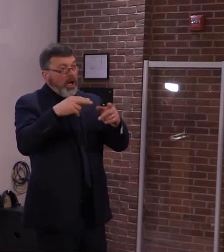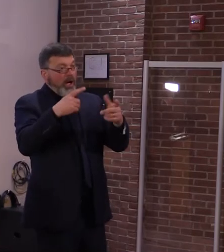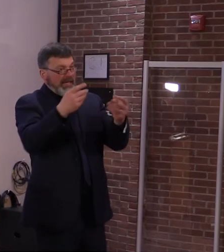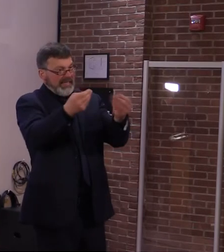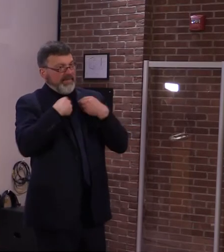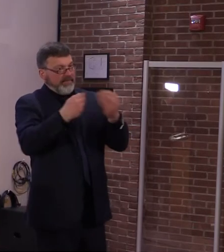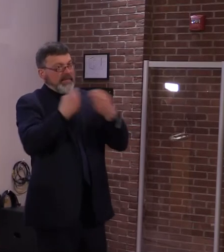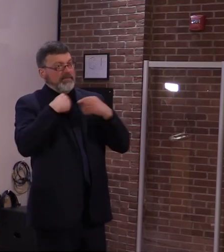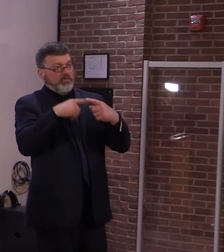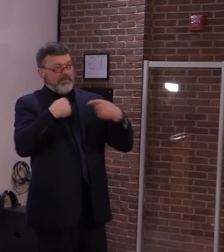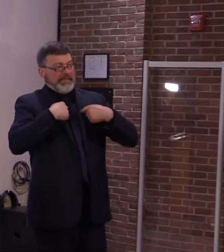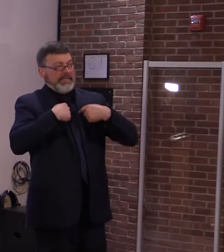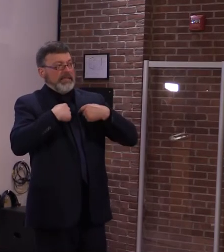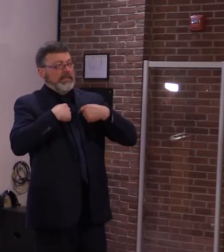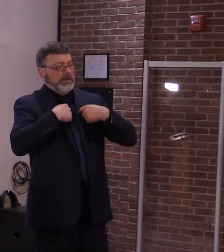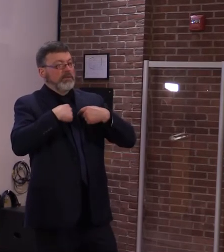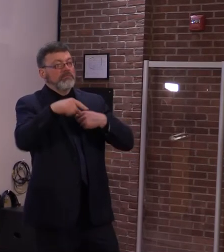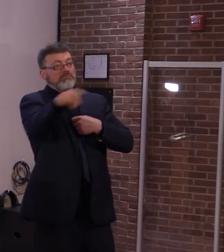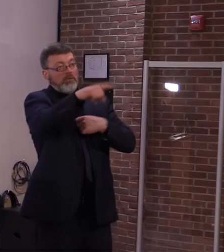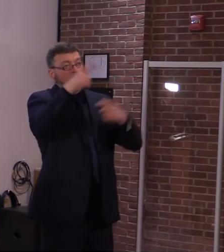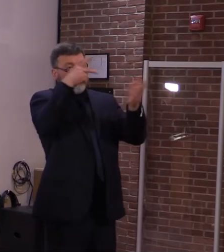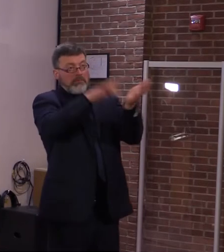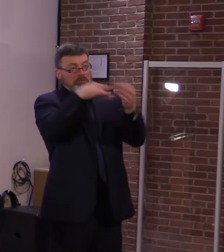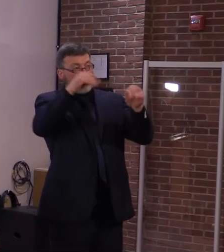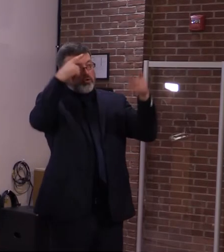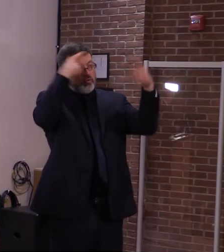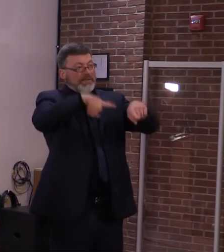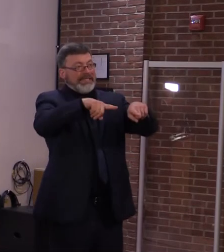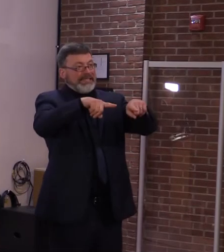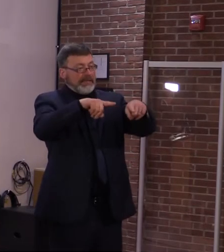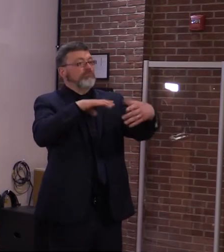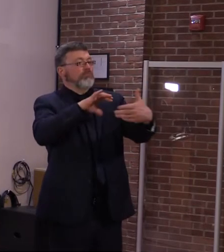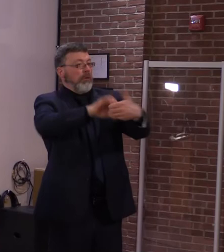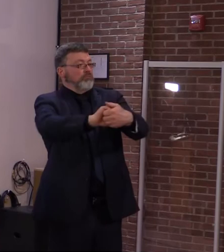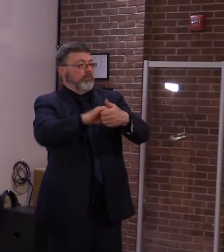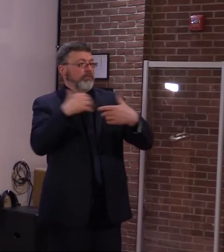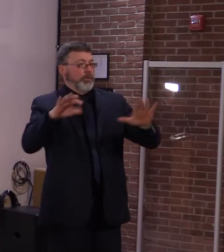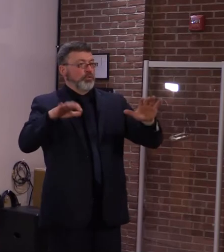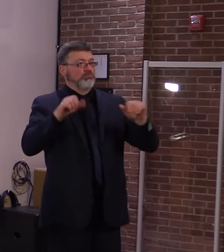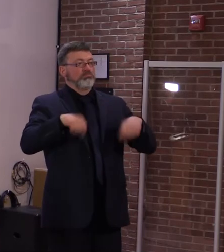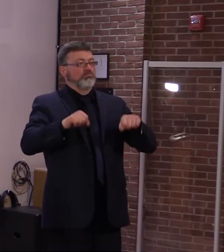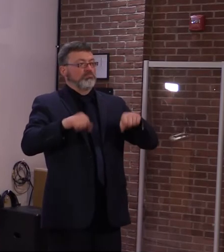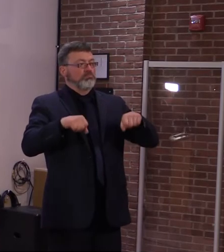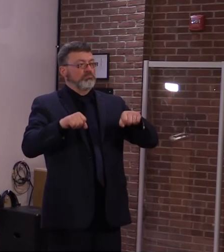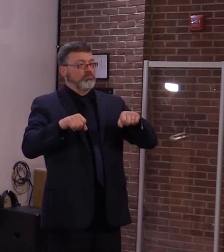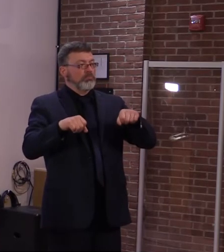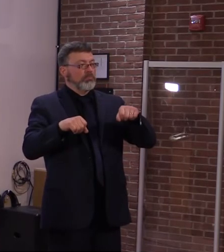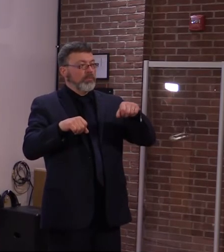with us on that. So they indicated that they may be asking for more if we need it.